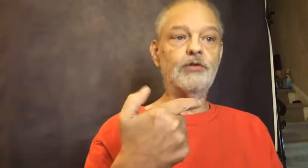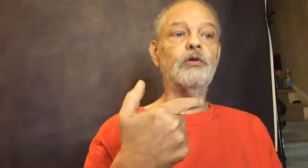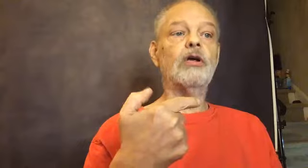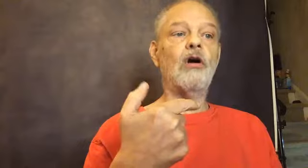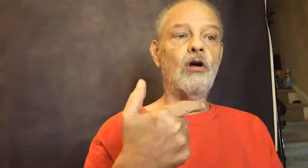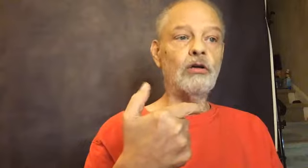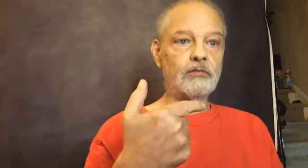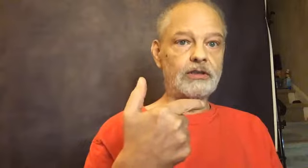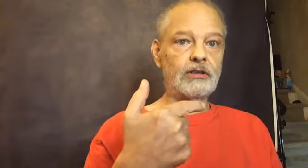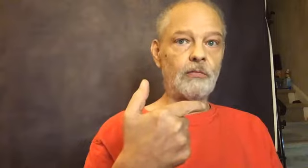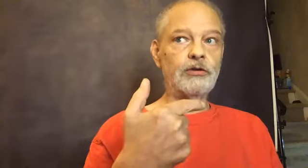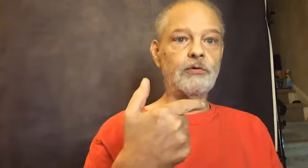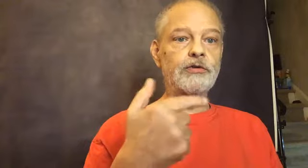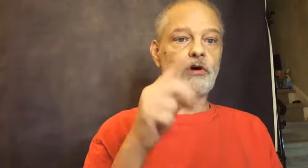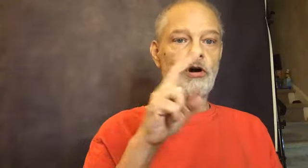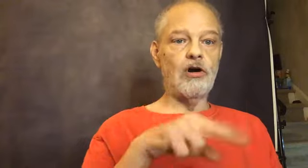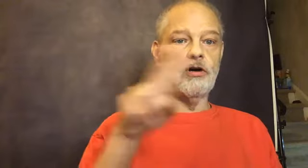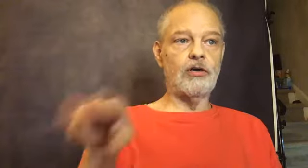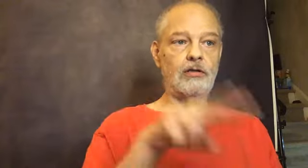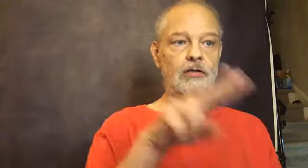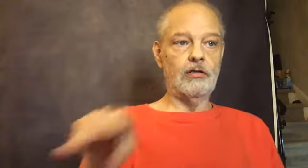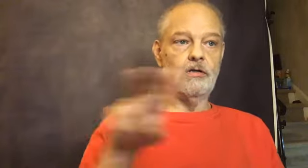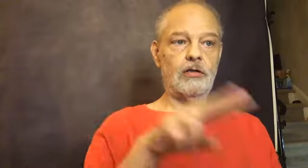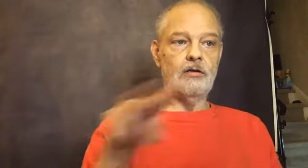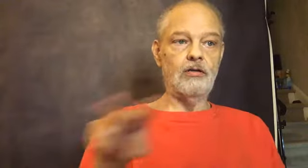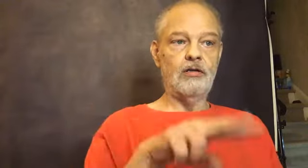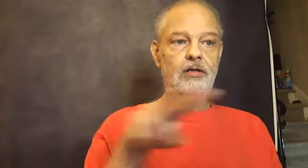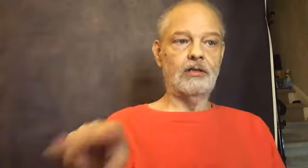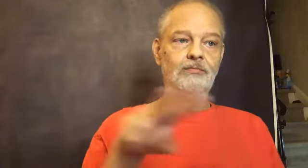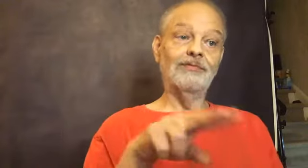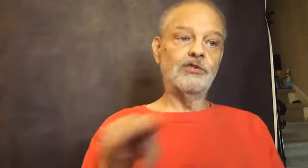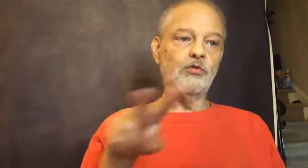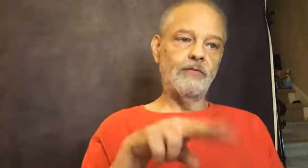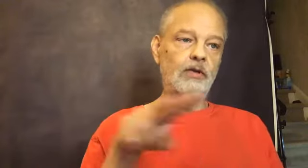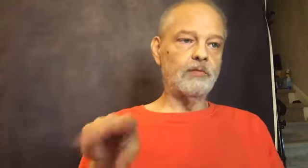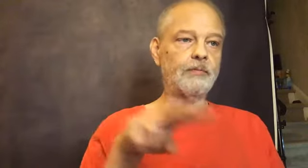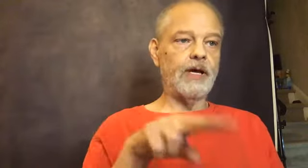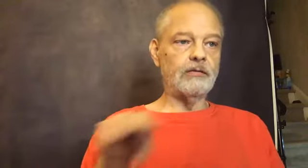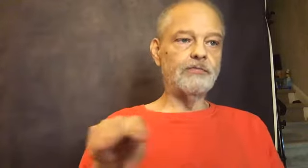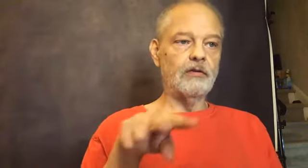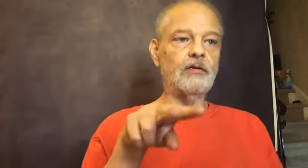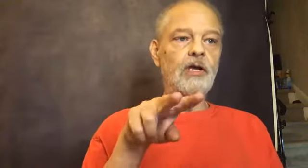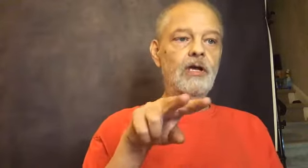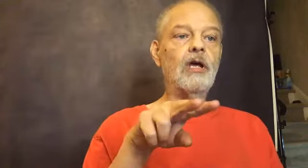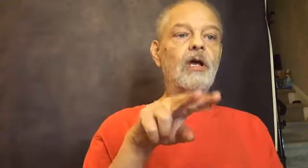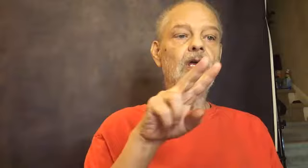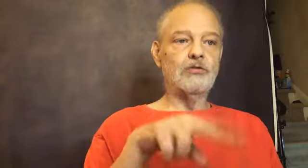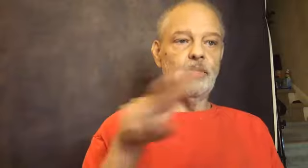22, all double numbers are sort of a little bit balanced.